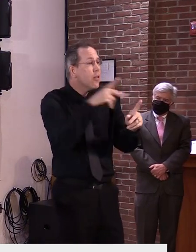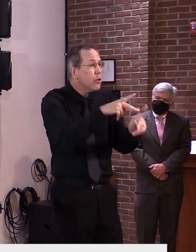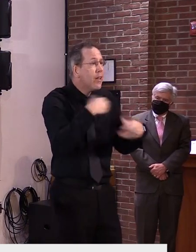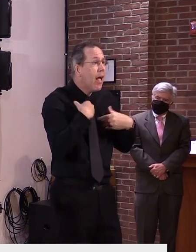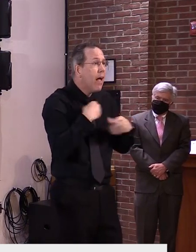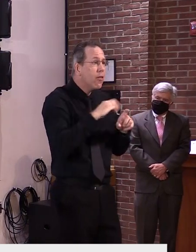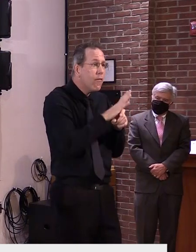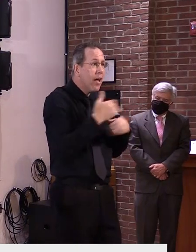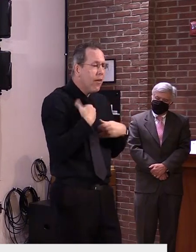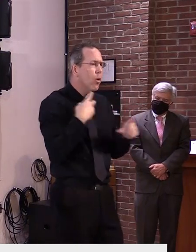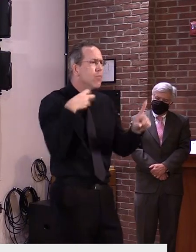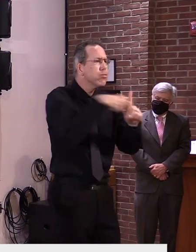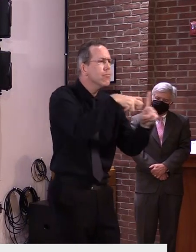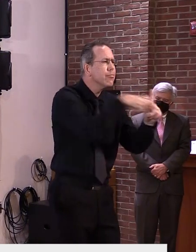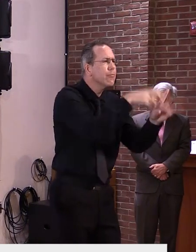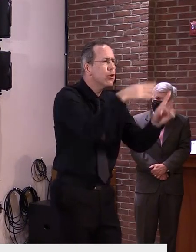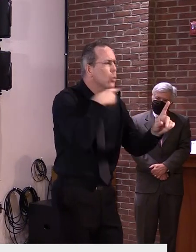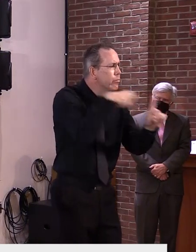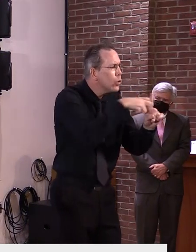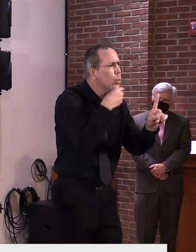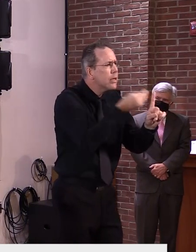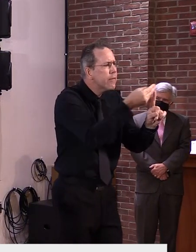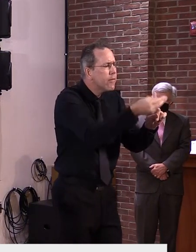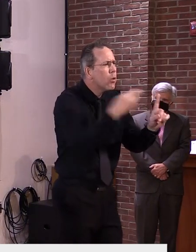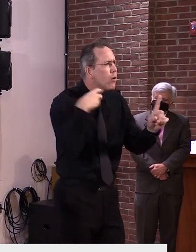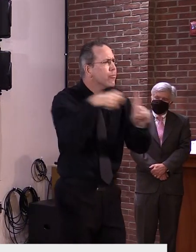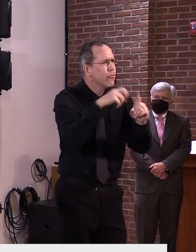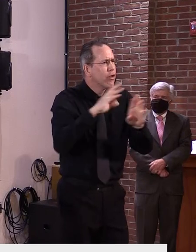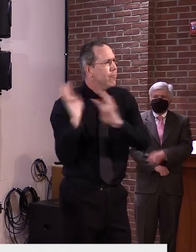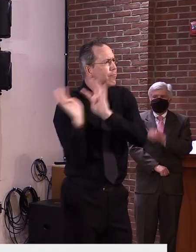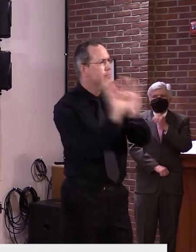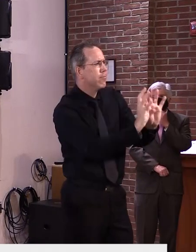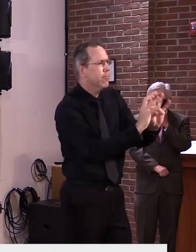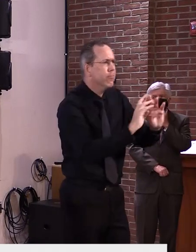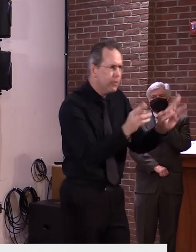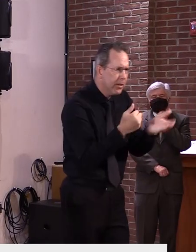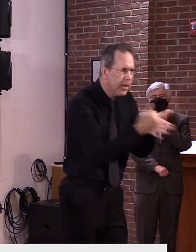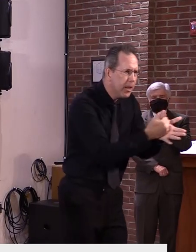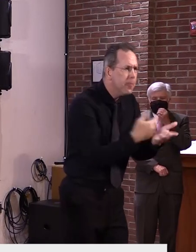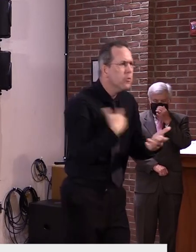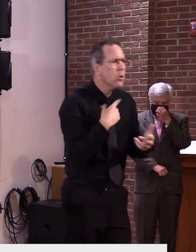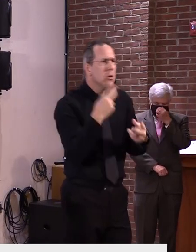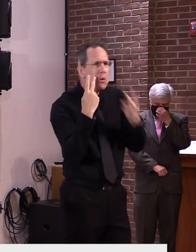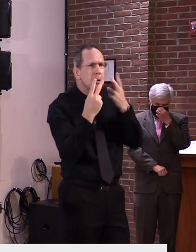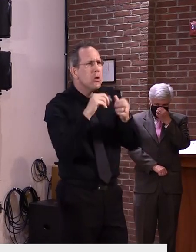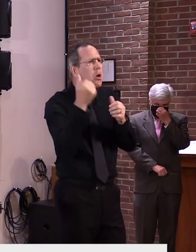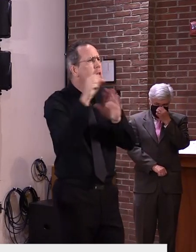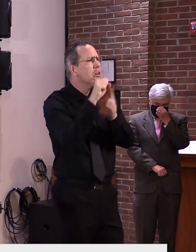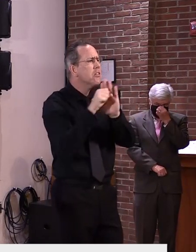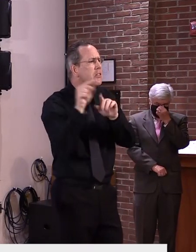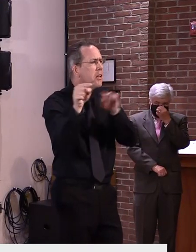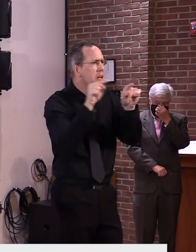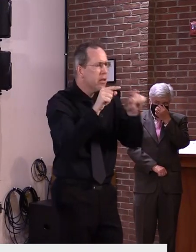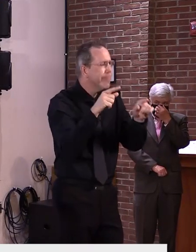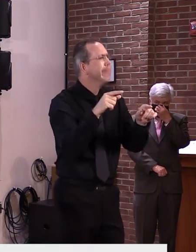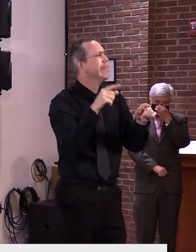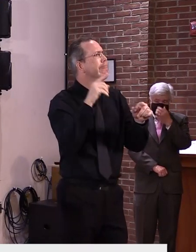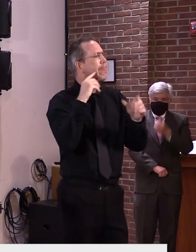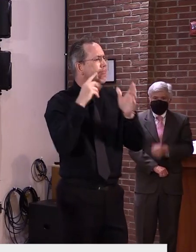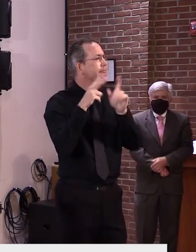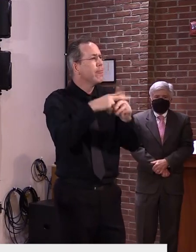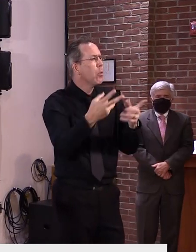measures. As other states have warned, these establishments are contributing significantly to the resurgence they're